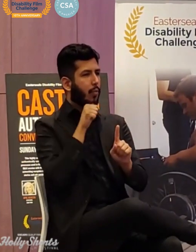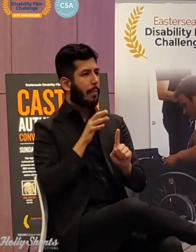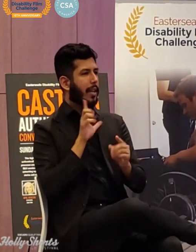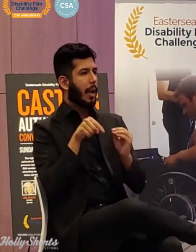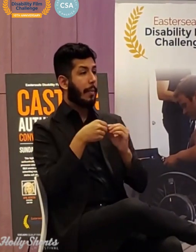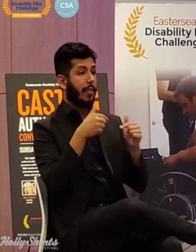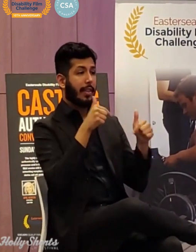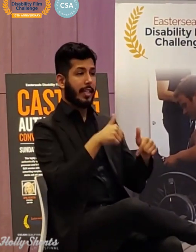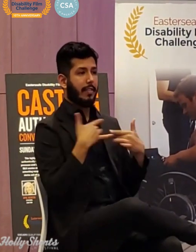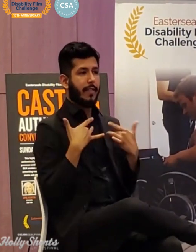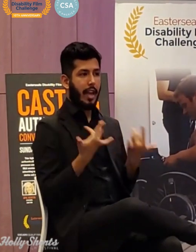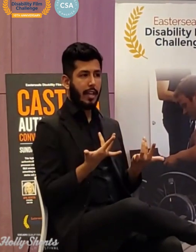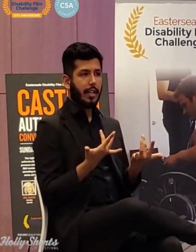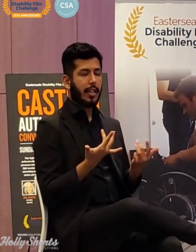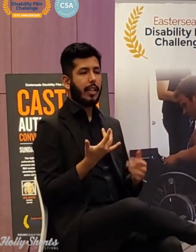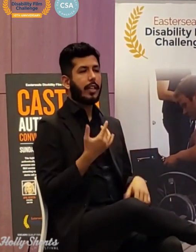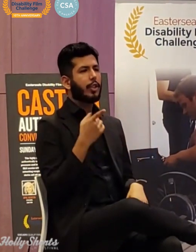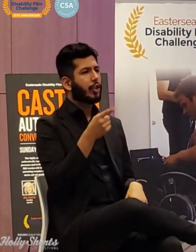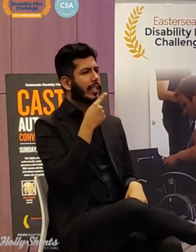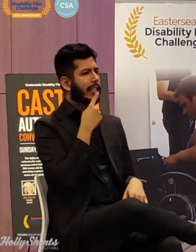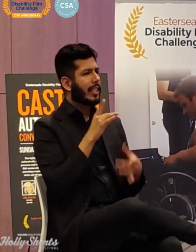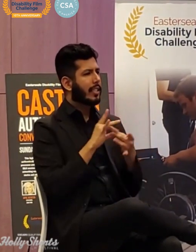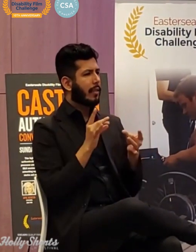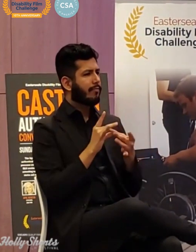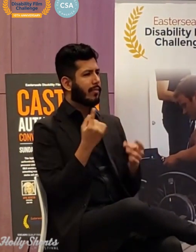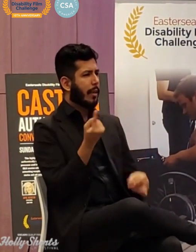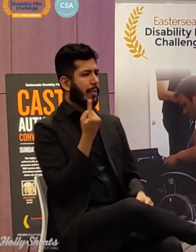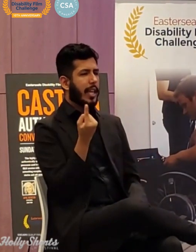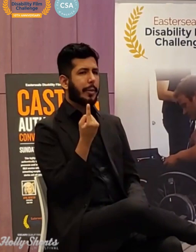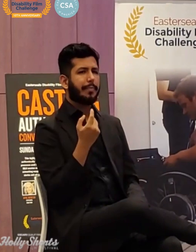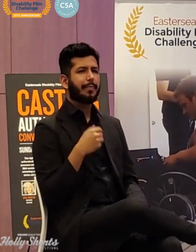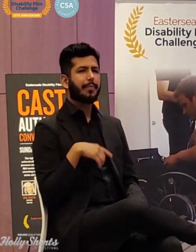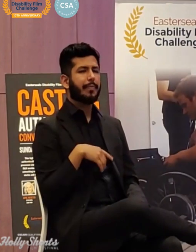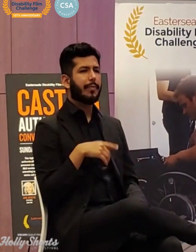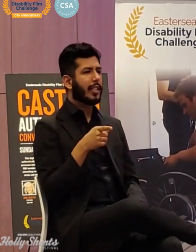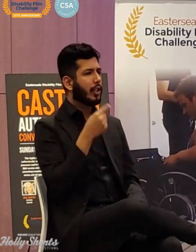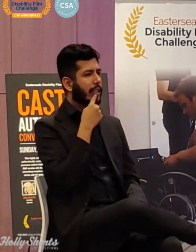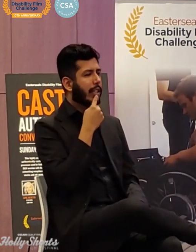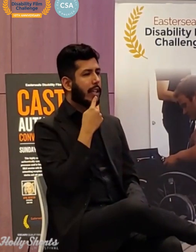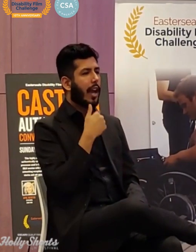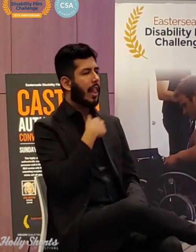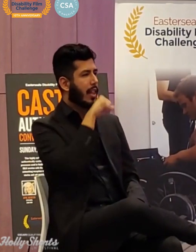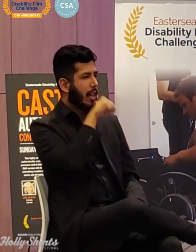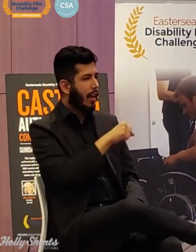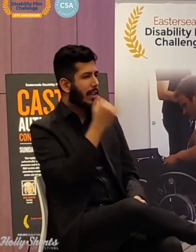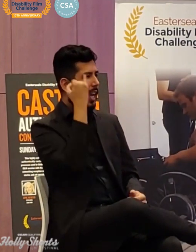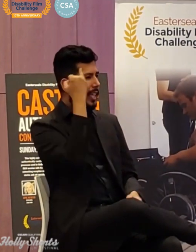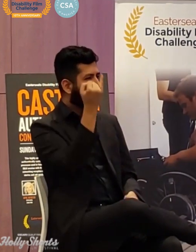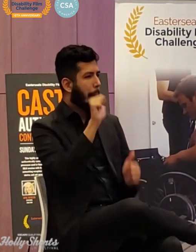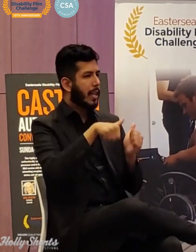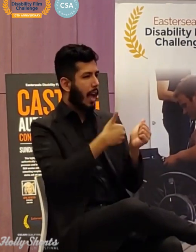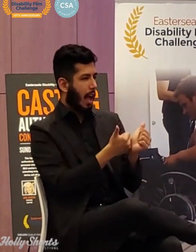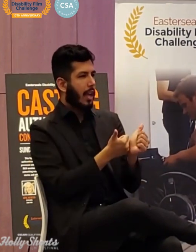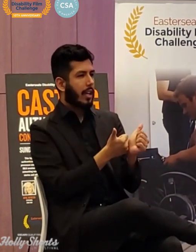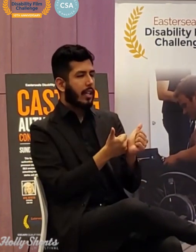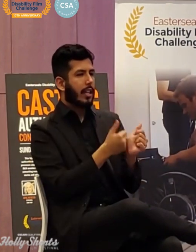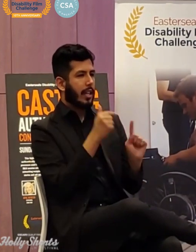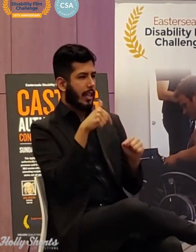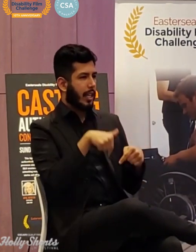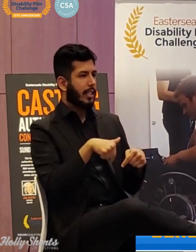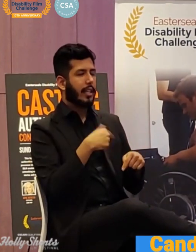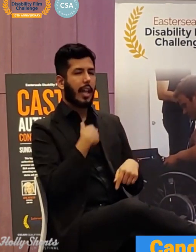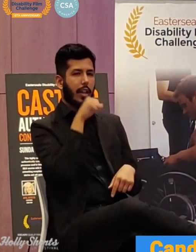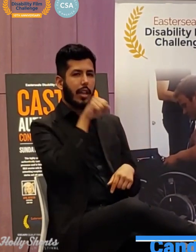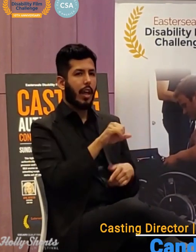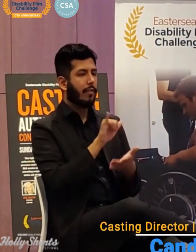know, the one thing that she said, and it really stuck to me, was I love the idea behind this, and I love that a lot of